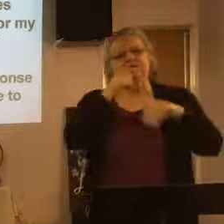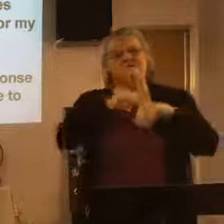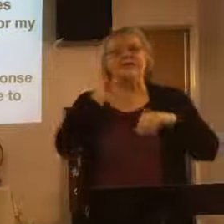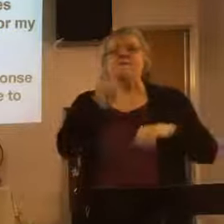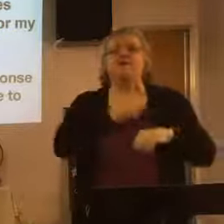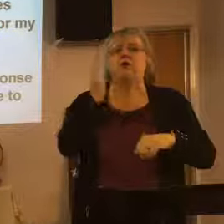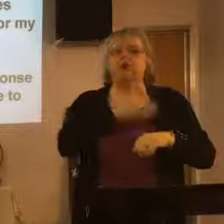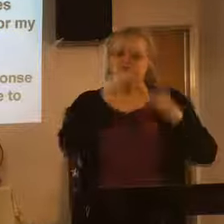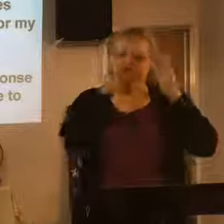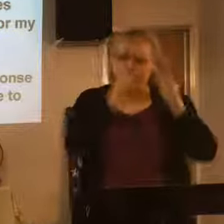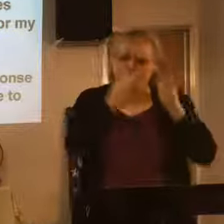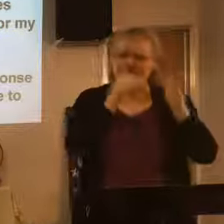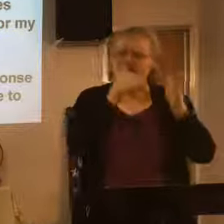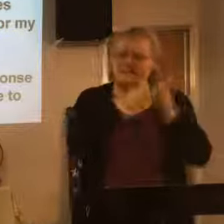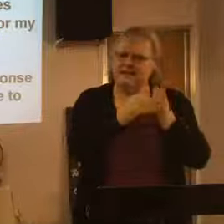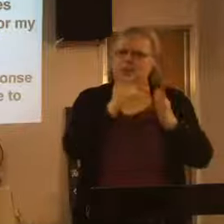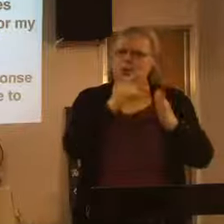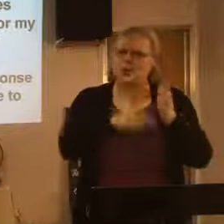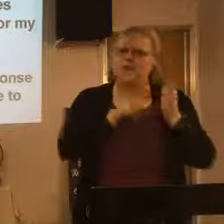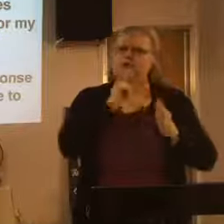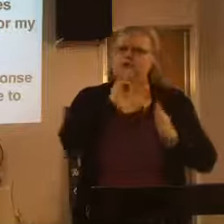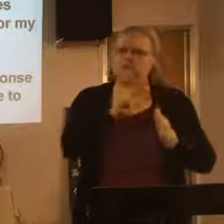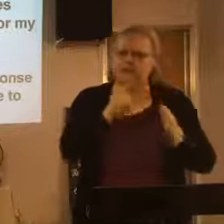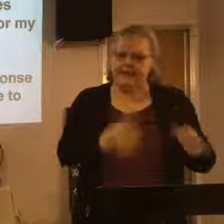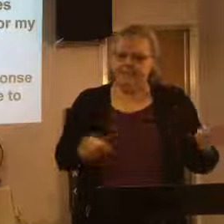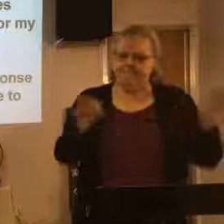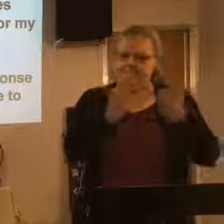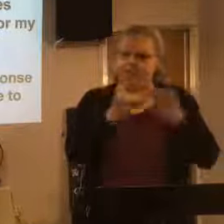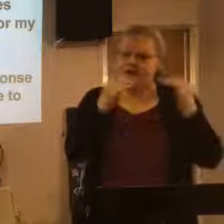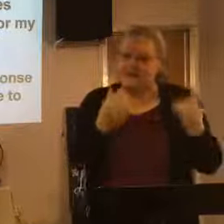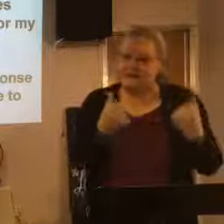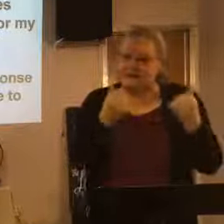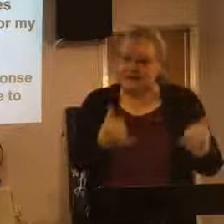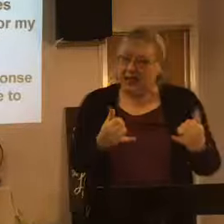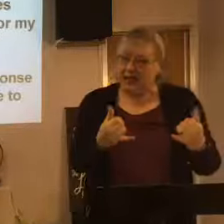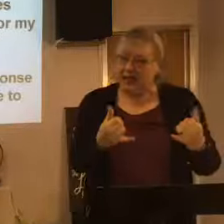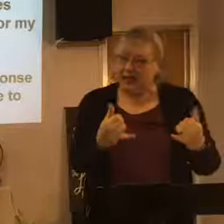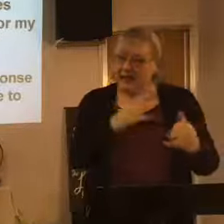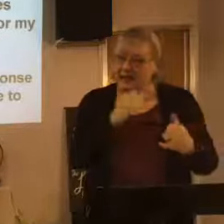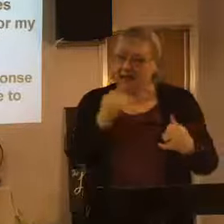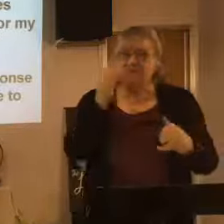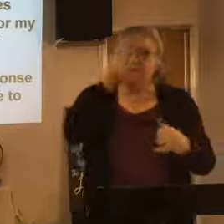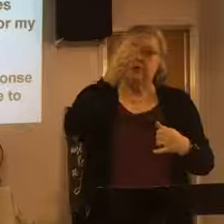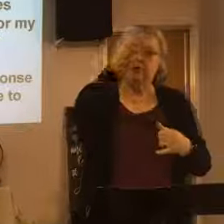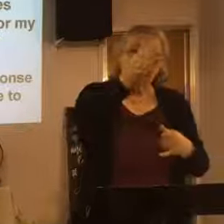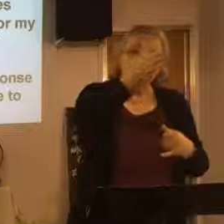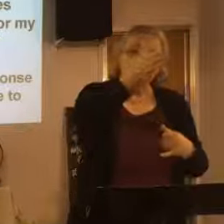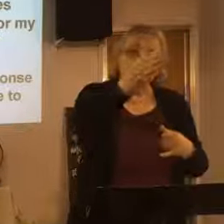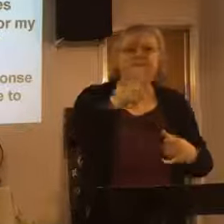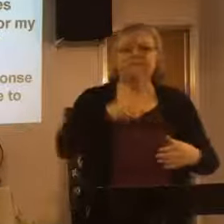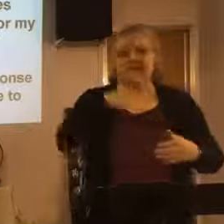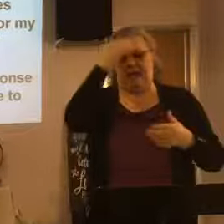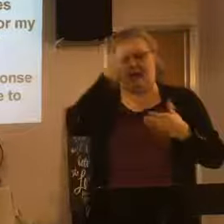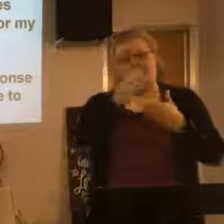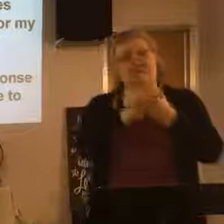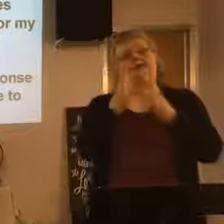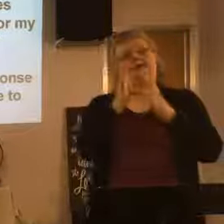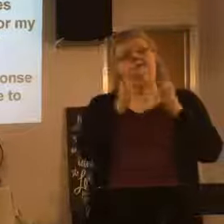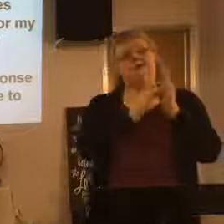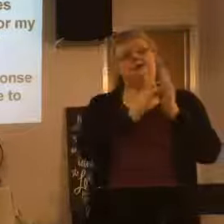to refocus what's really important now, as well as thinking about eternity. Well, I believe Jesus